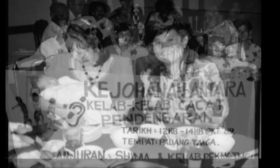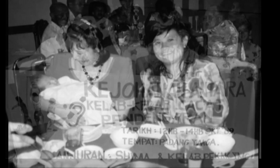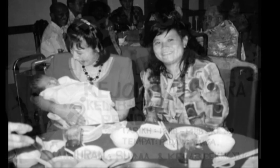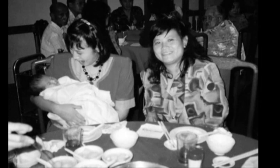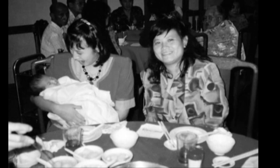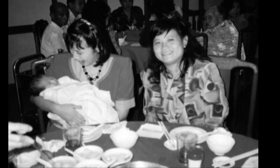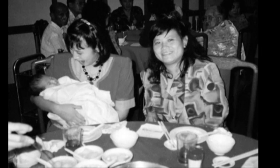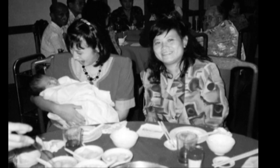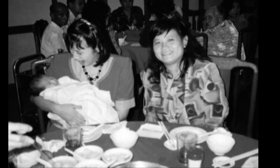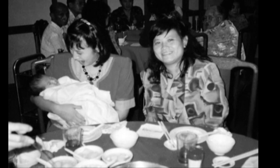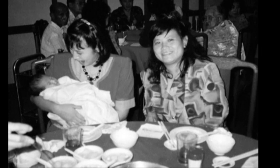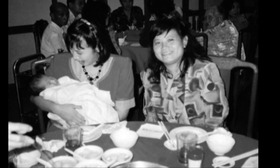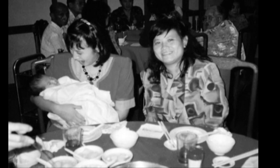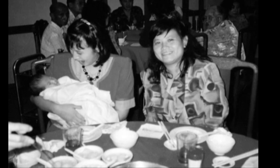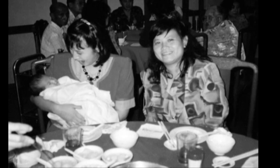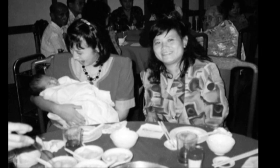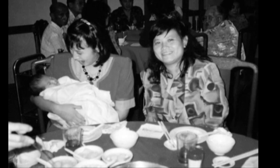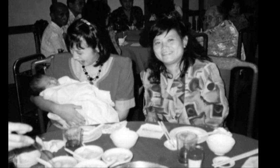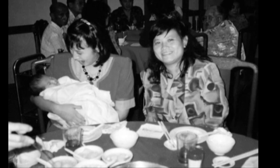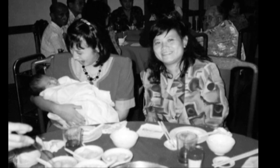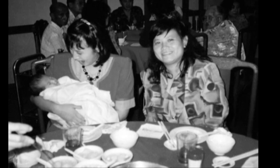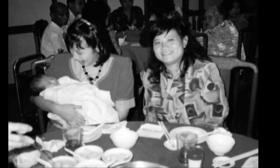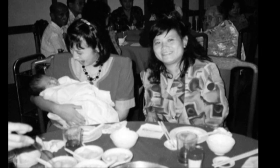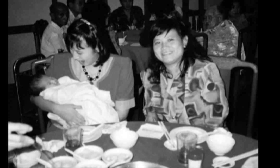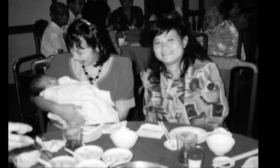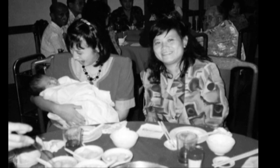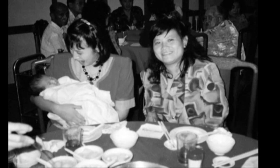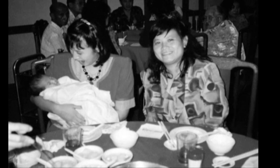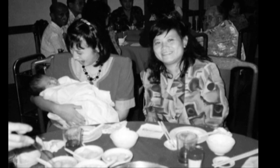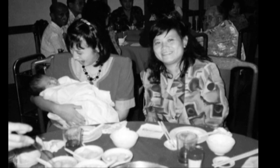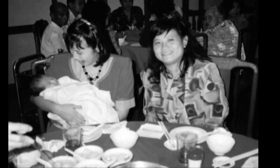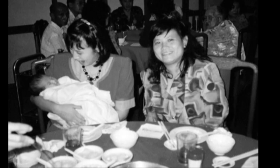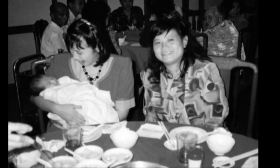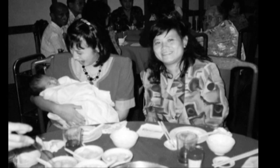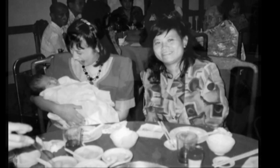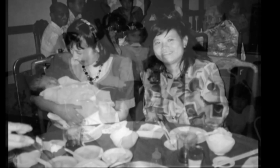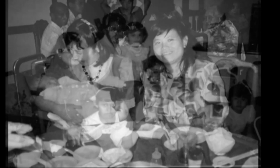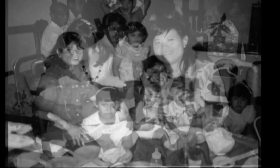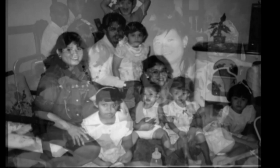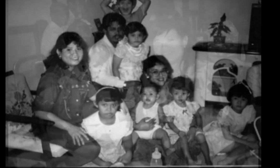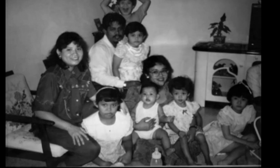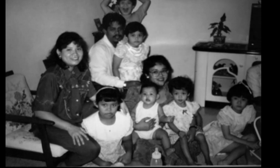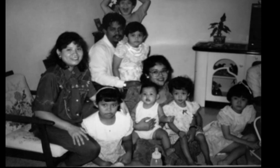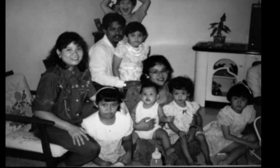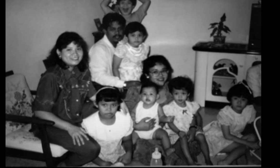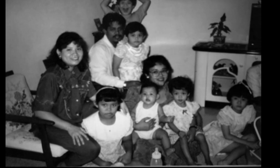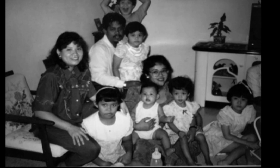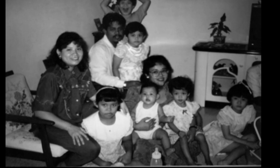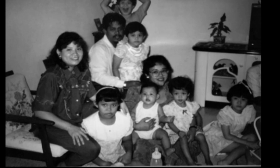it's very enriching actually that each of the lives of deaf people, just like us, but the challenges are